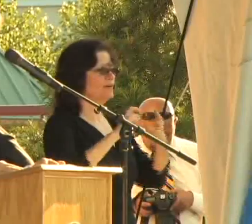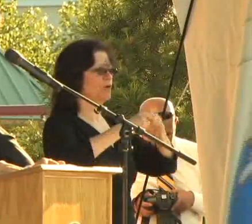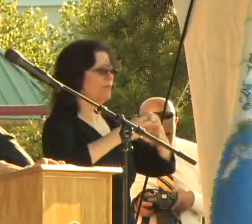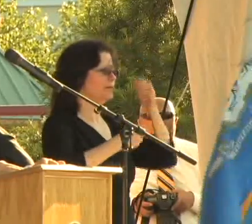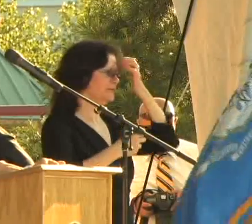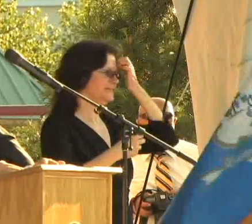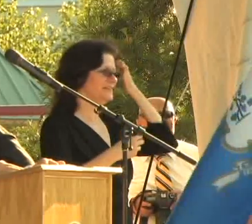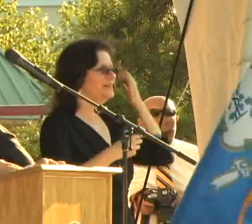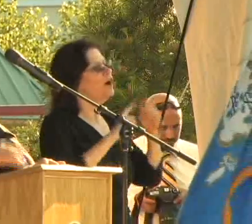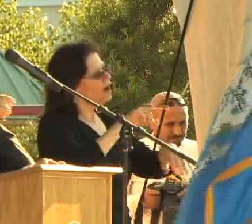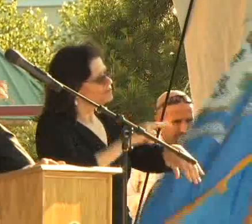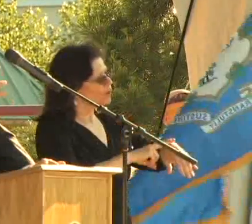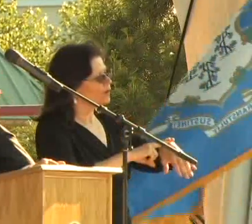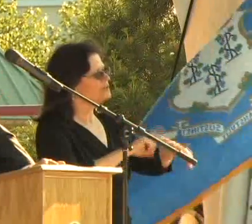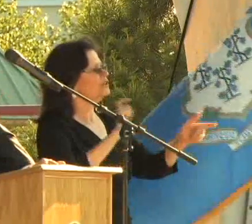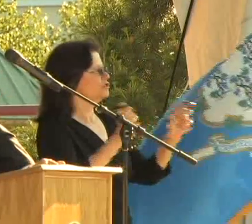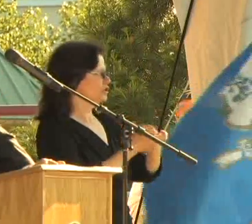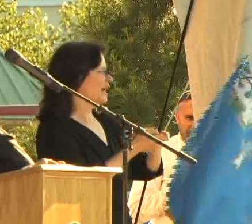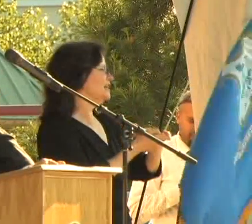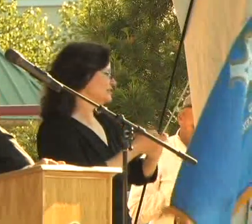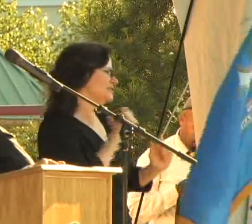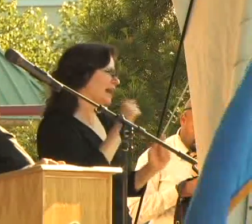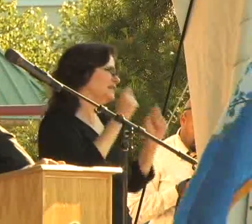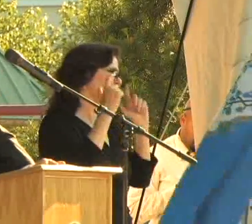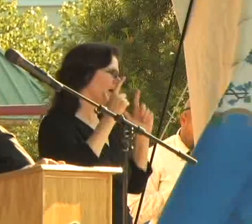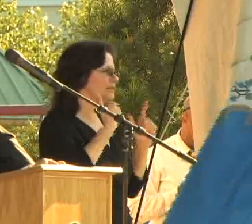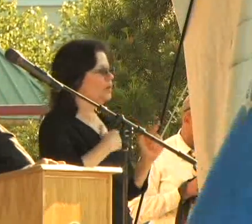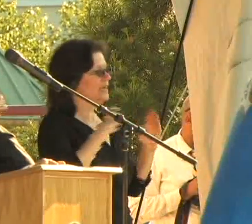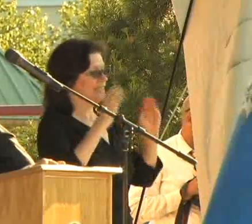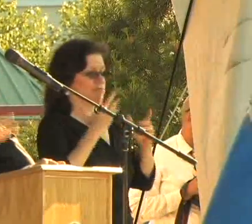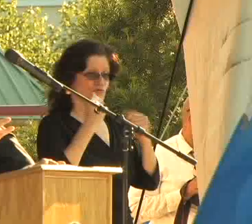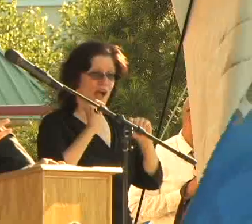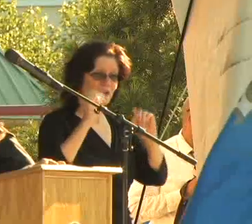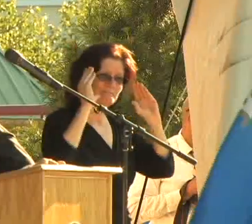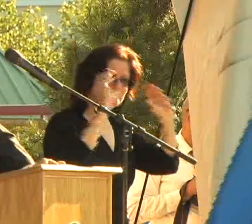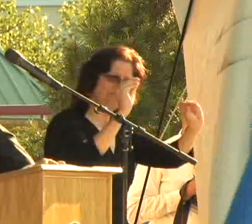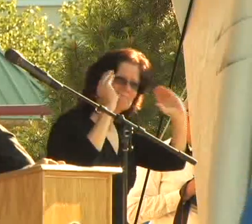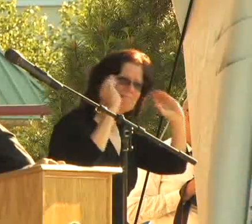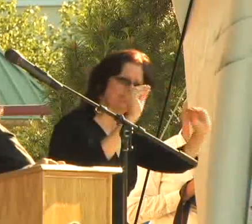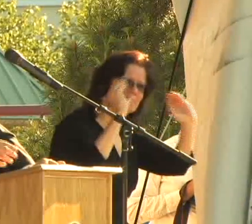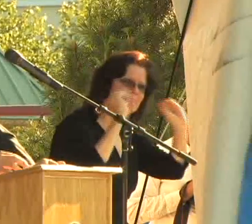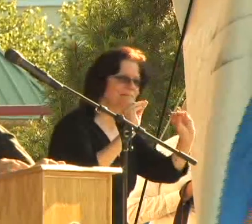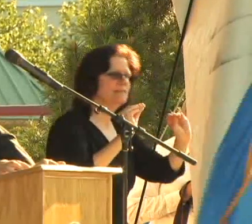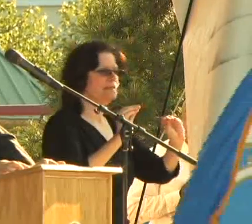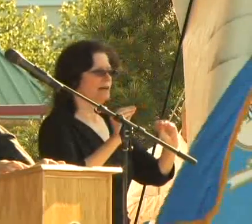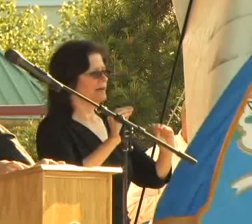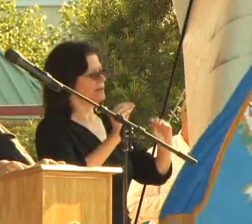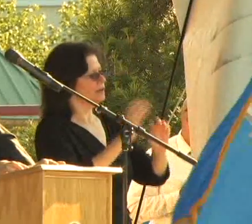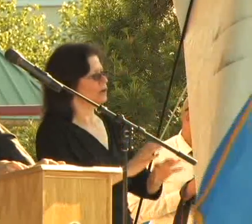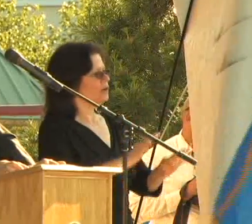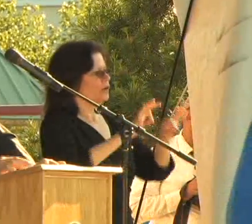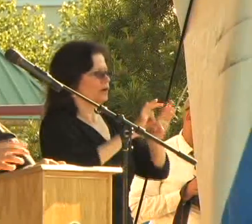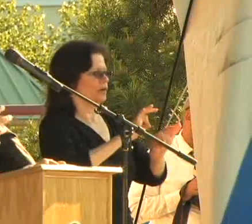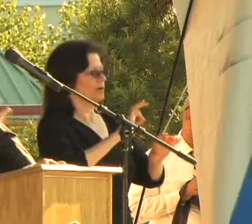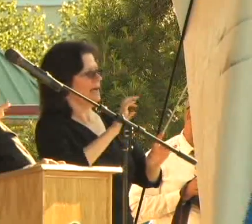problems. Of course, this change isn't all that surprising. We teachers have tried to instill in you a critical attitude